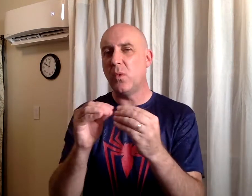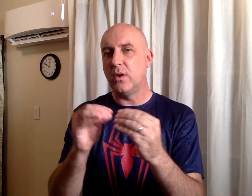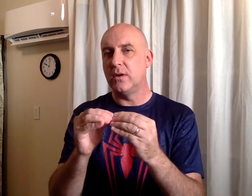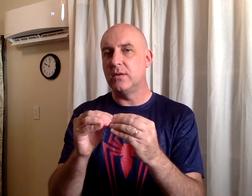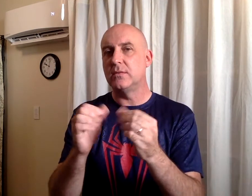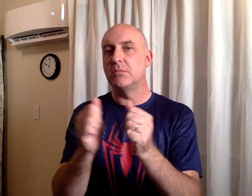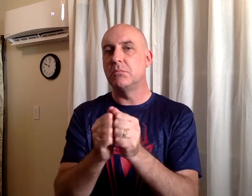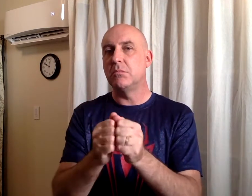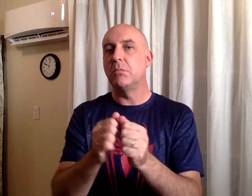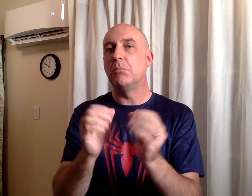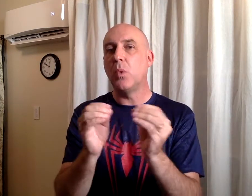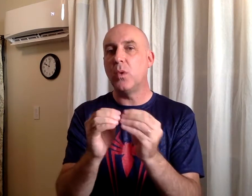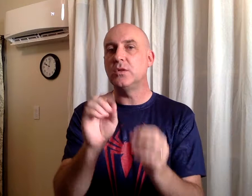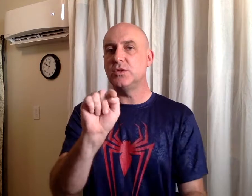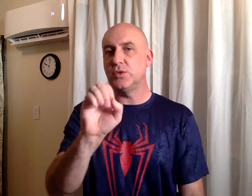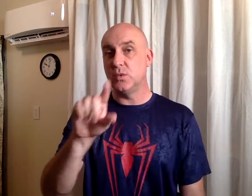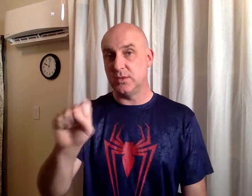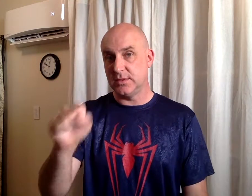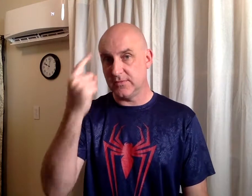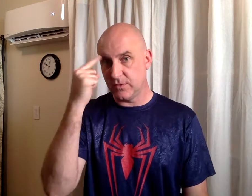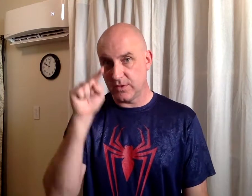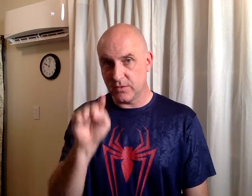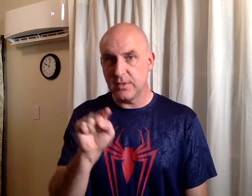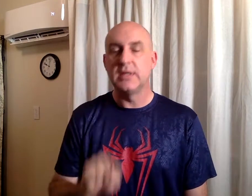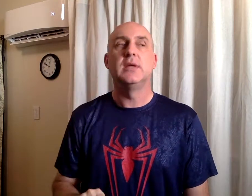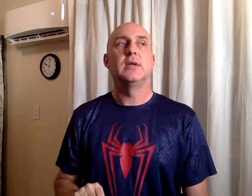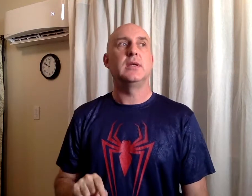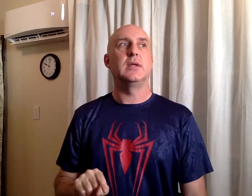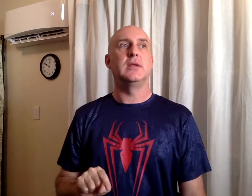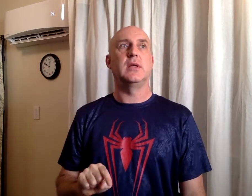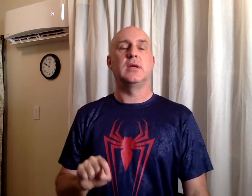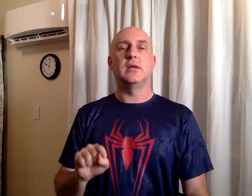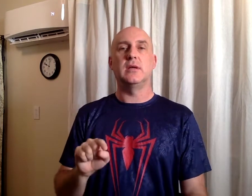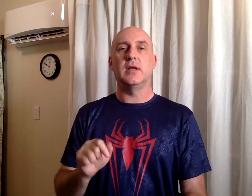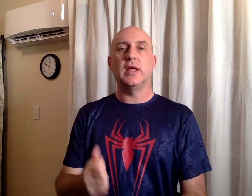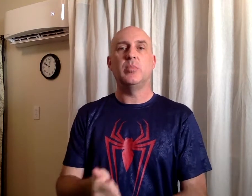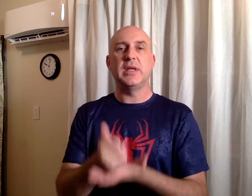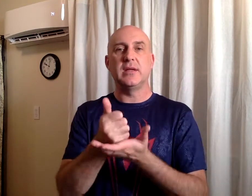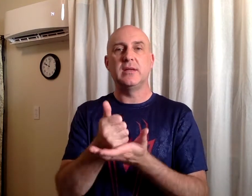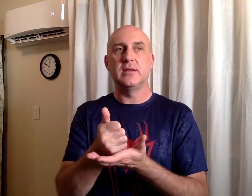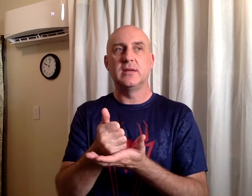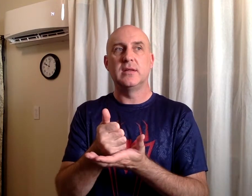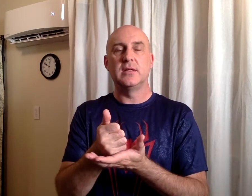more tools for you in helping,